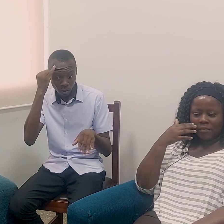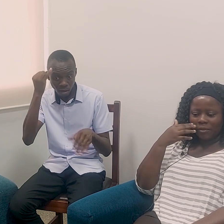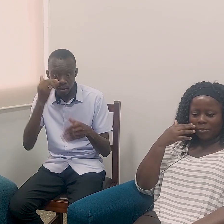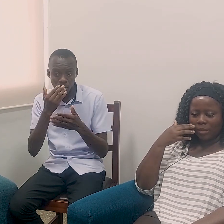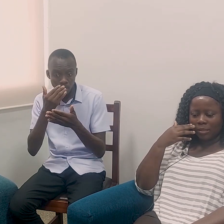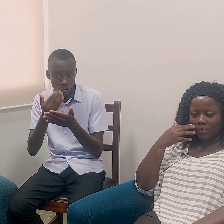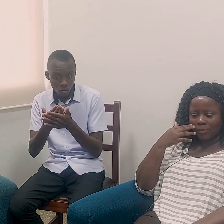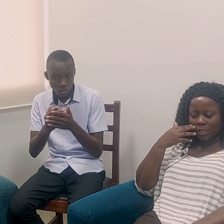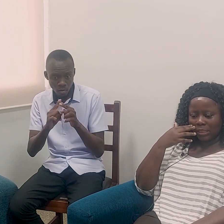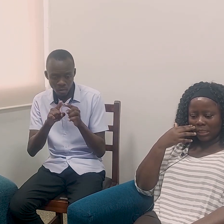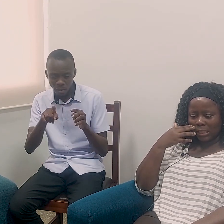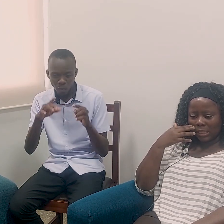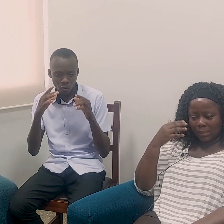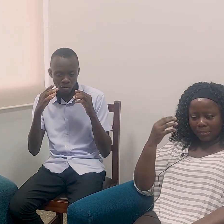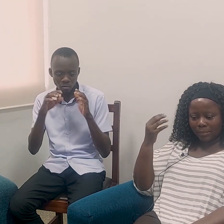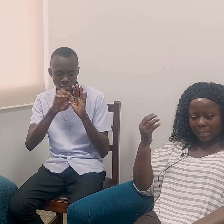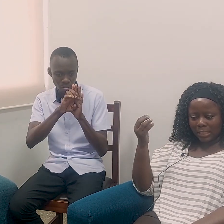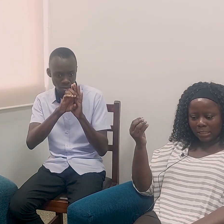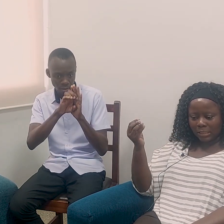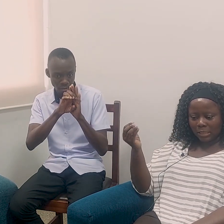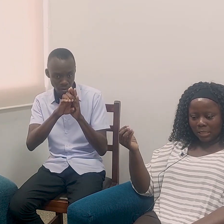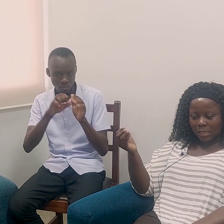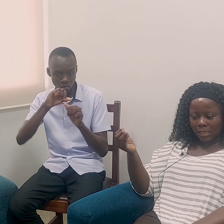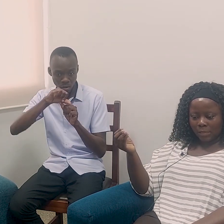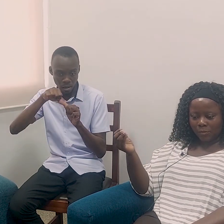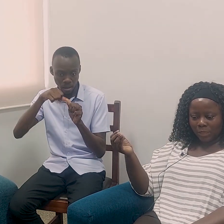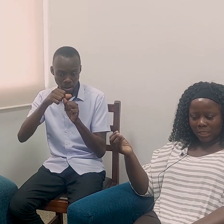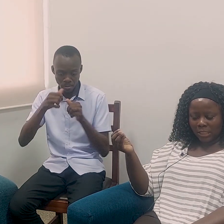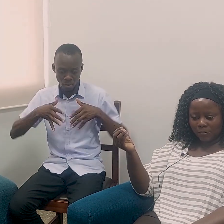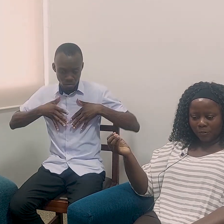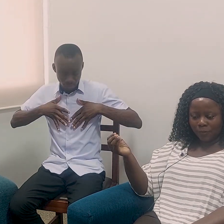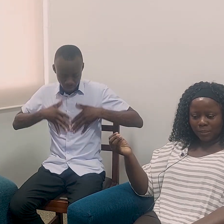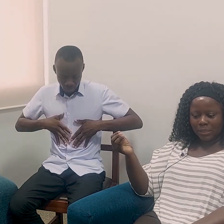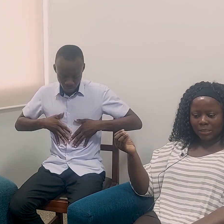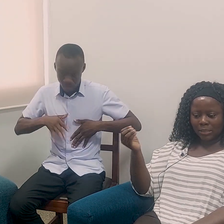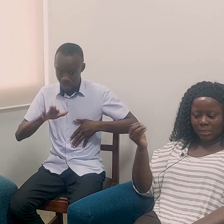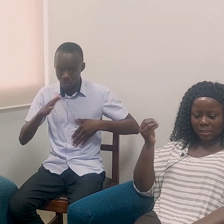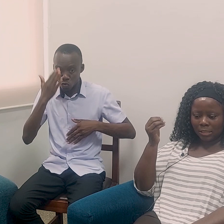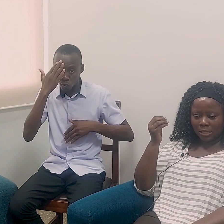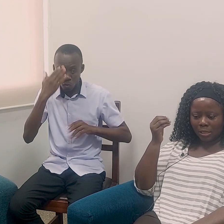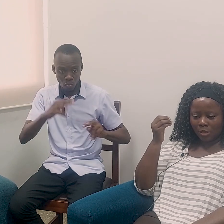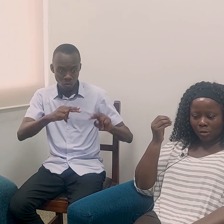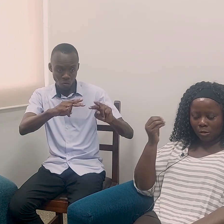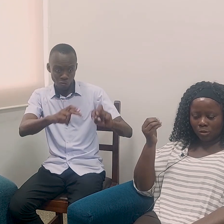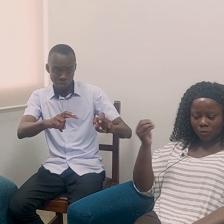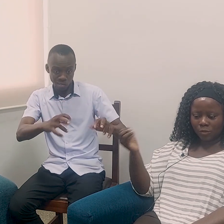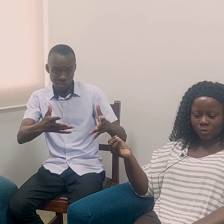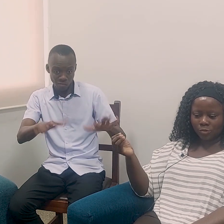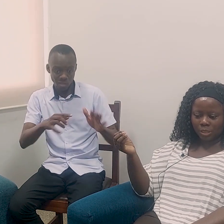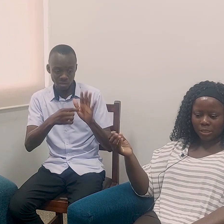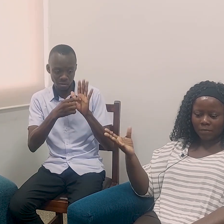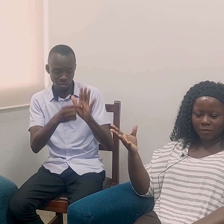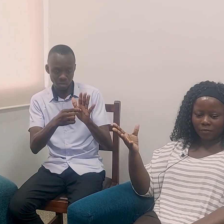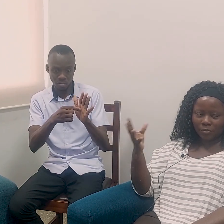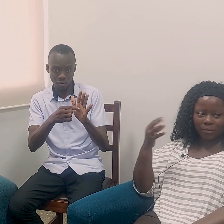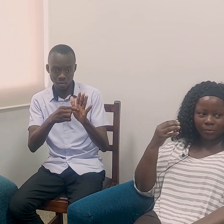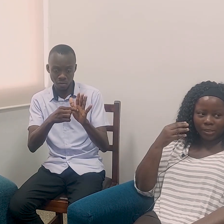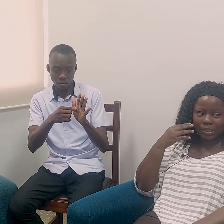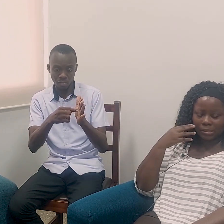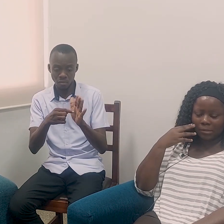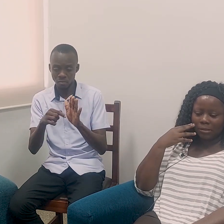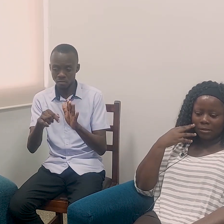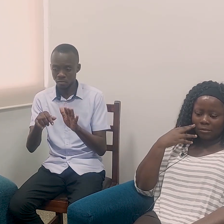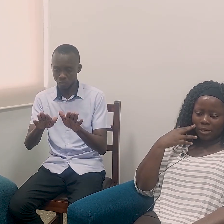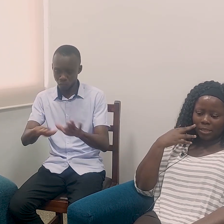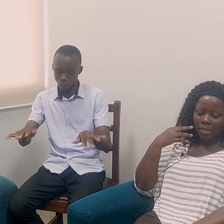you gave about depression is research proves that a lot of children suffer from